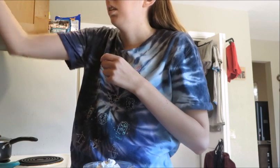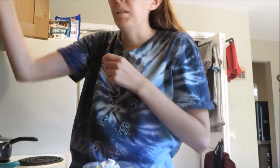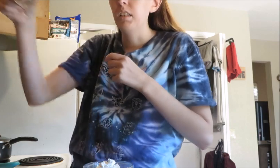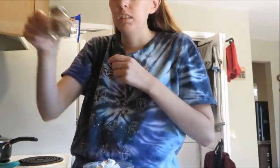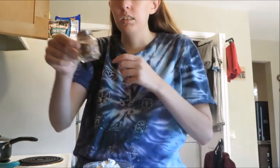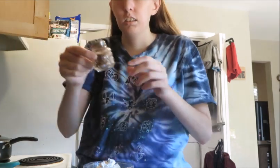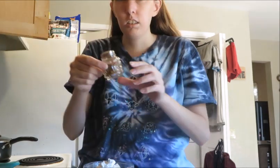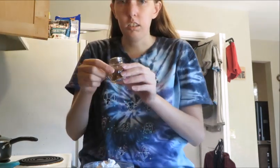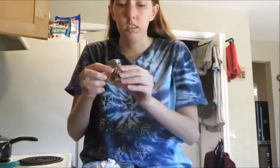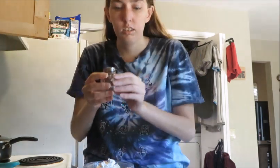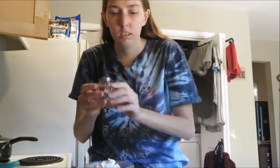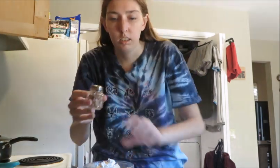cinnamon. Sure.